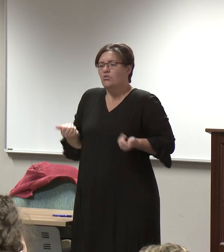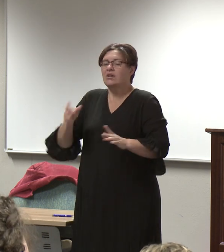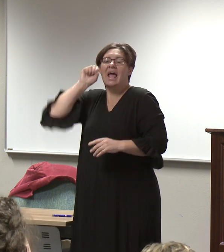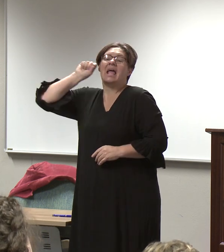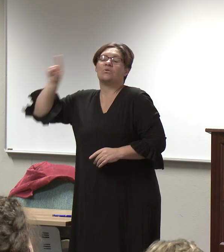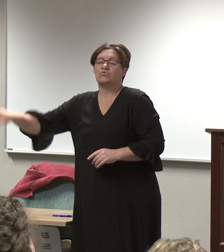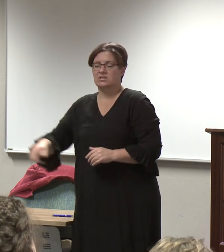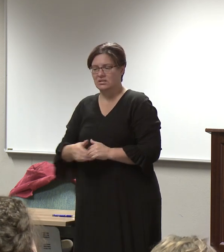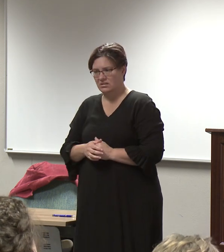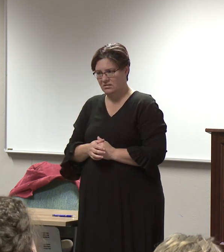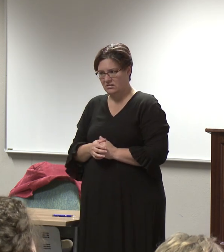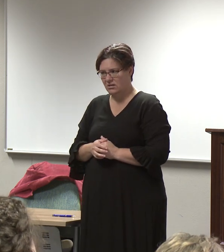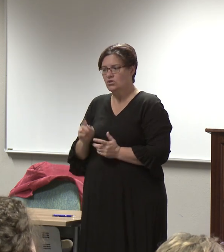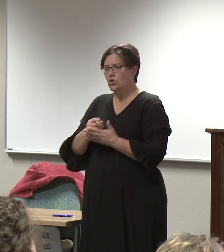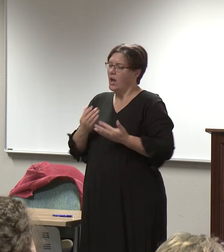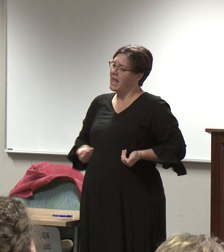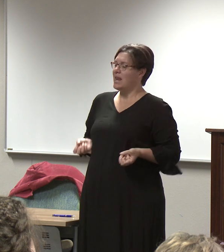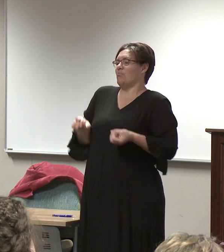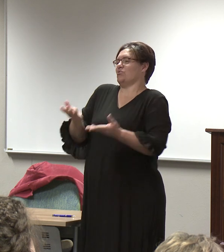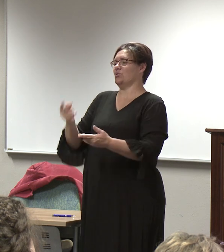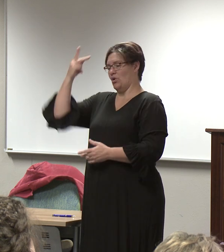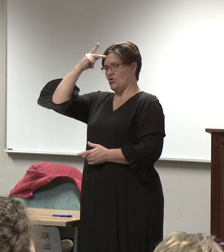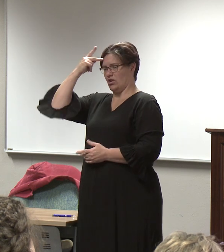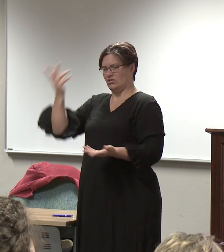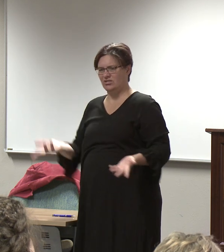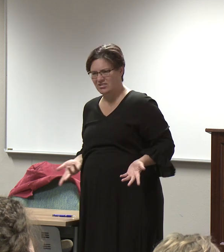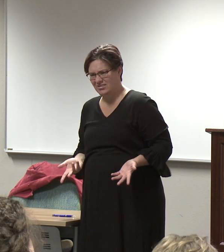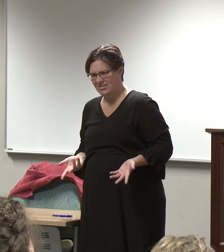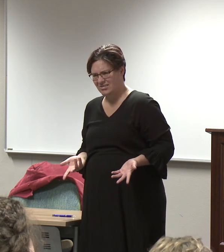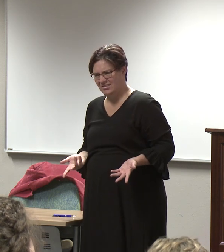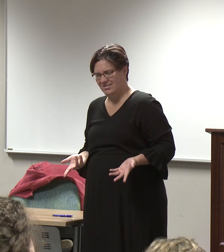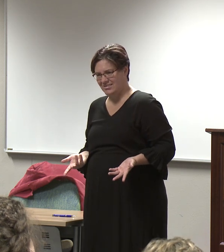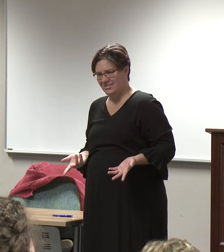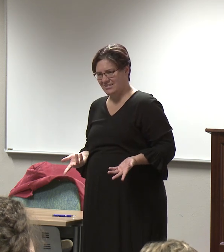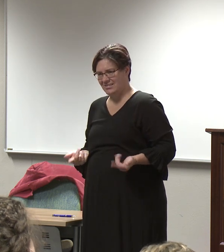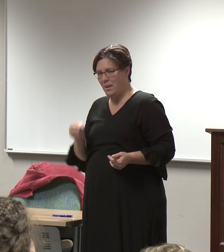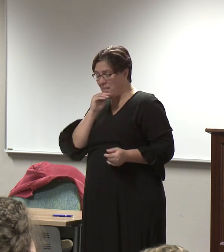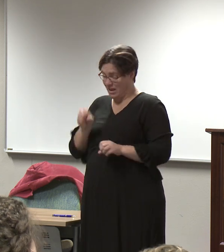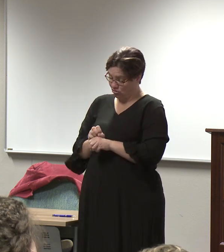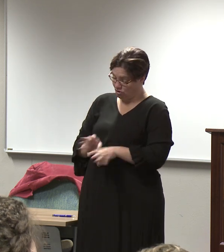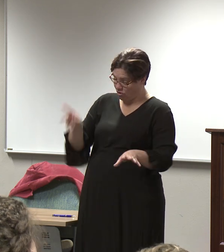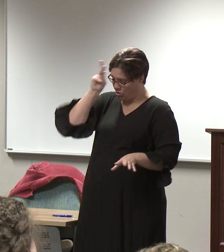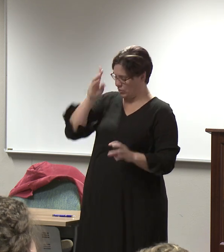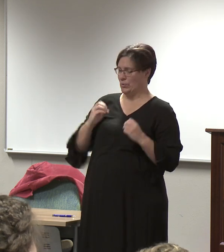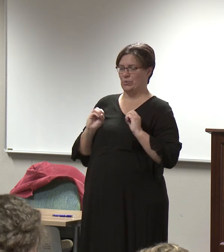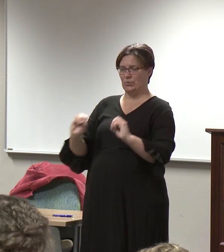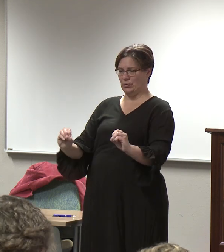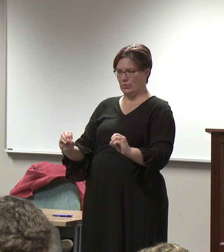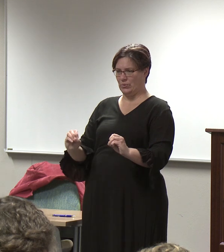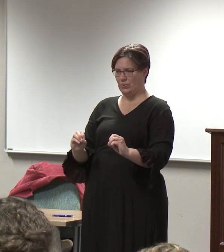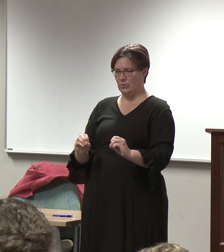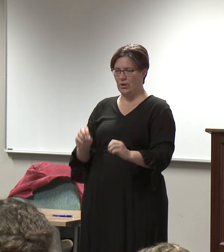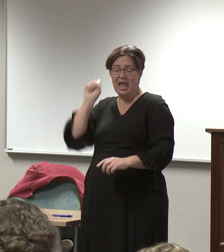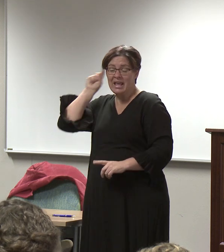ignorance in order to produce knowledge. So there is no knowledge in general, no ignorance